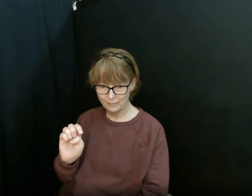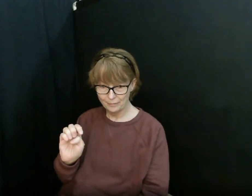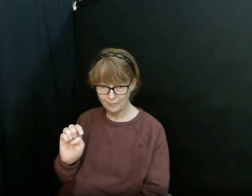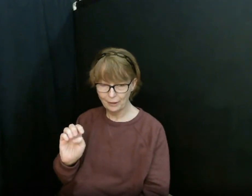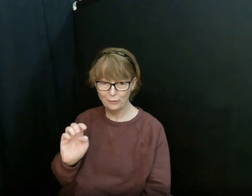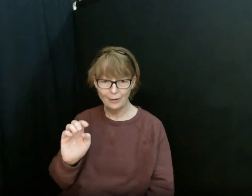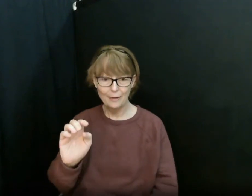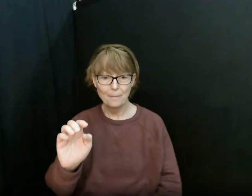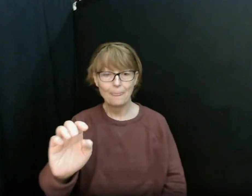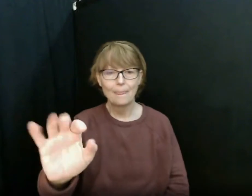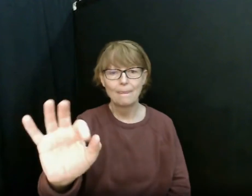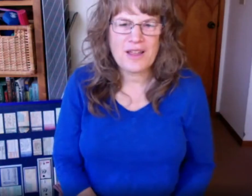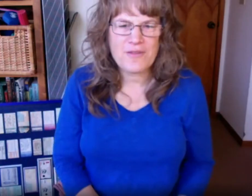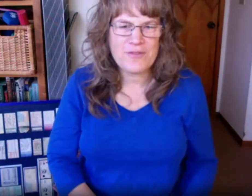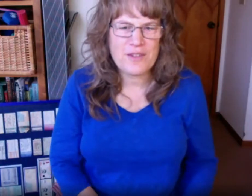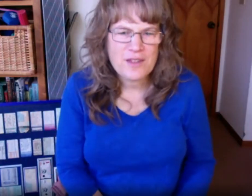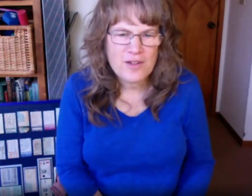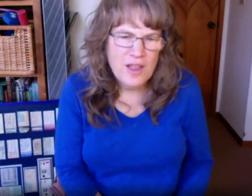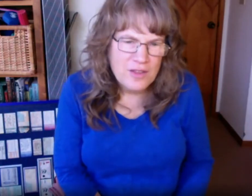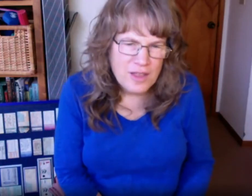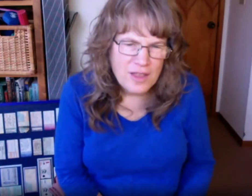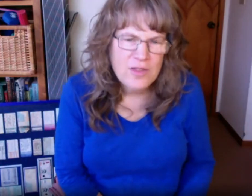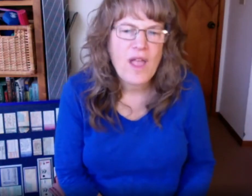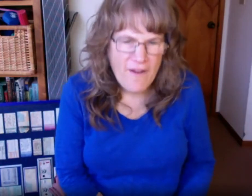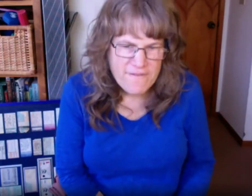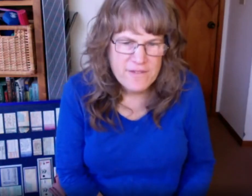Oh, I'm sorry. I'm sorry. I got okay.